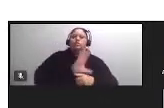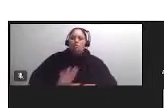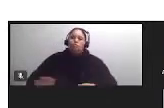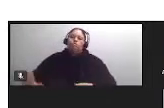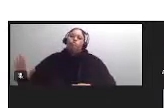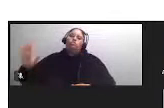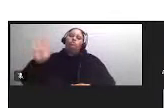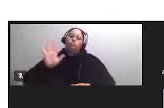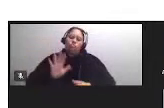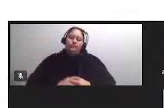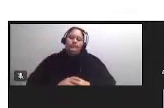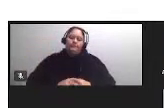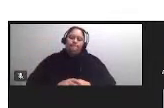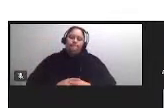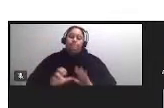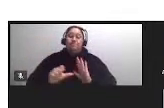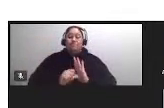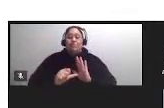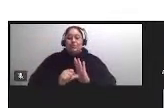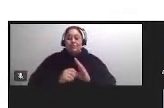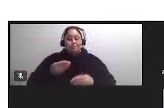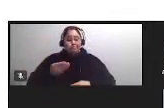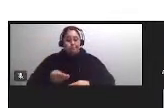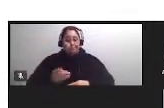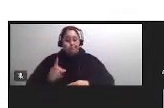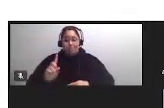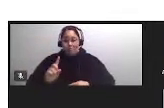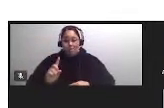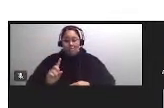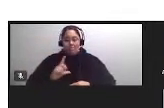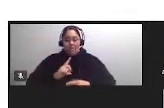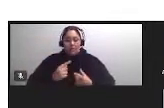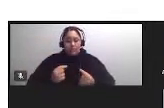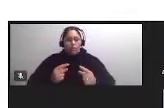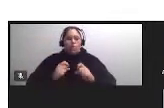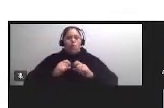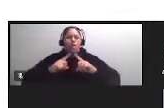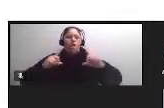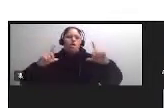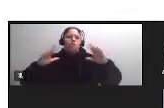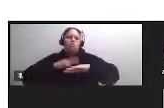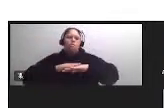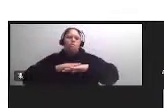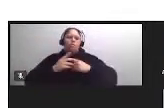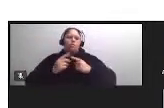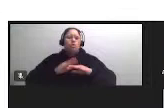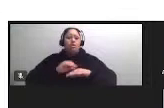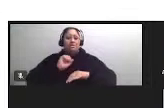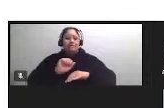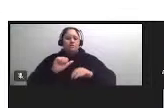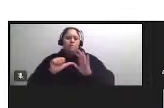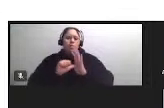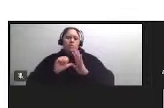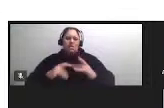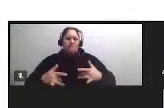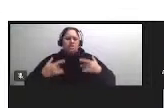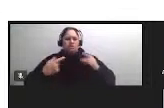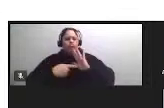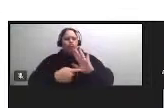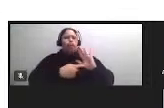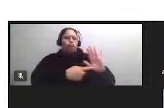area. And the importance of these is creating awareness around the importance of these events, and then